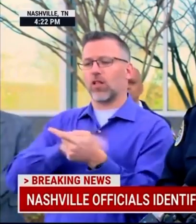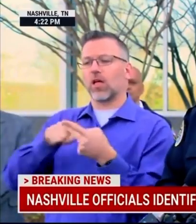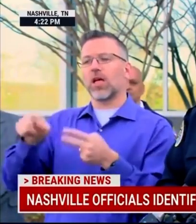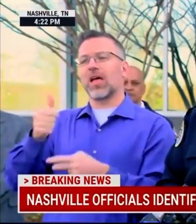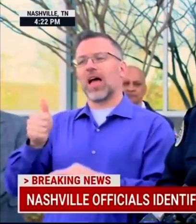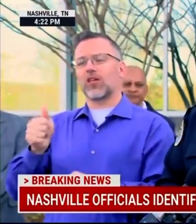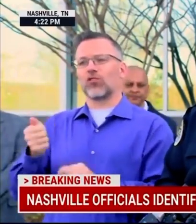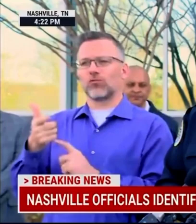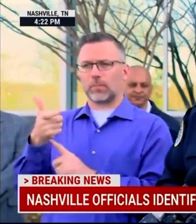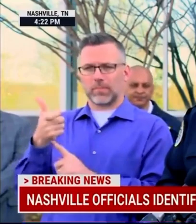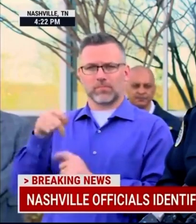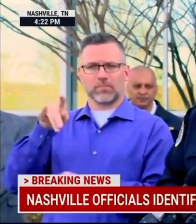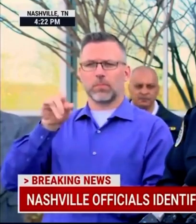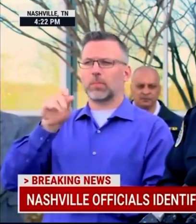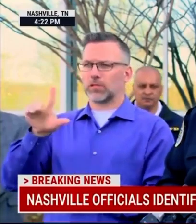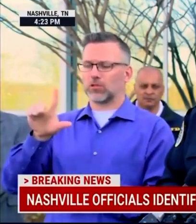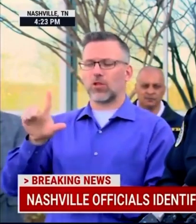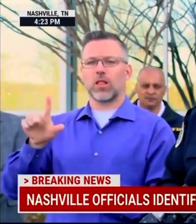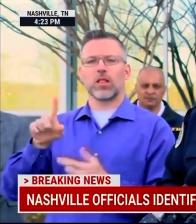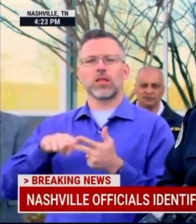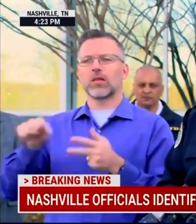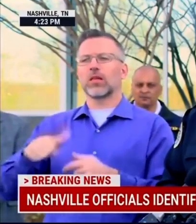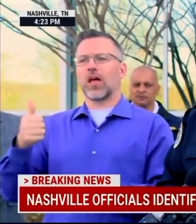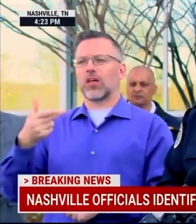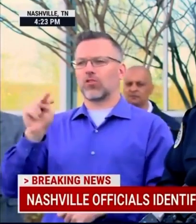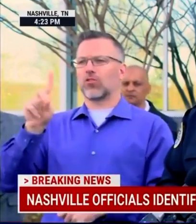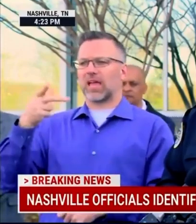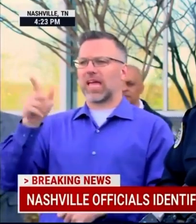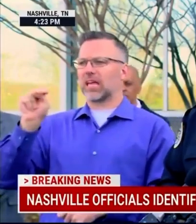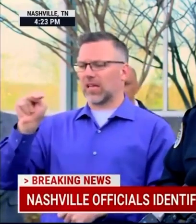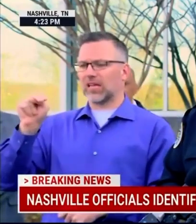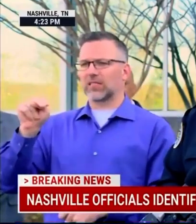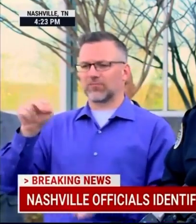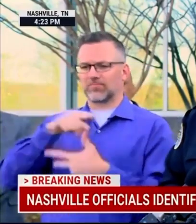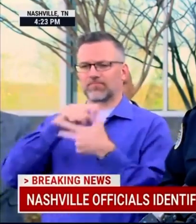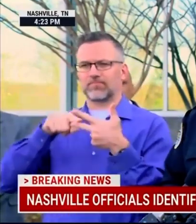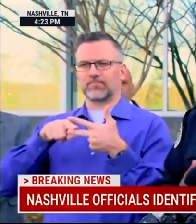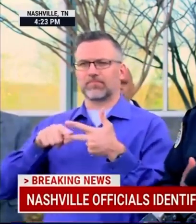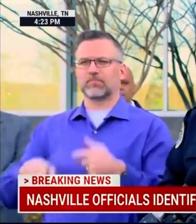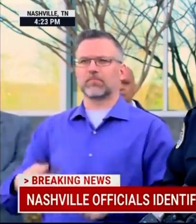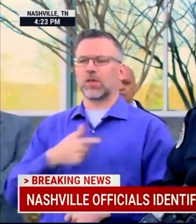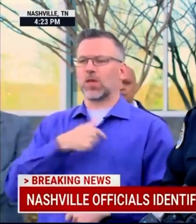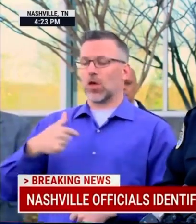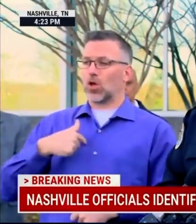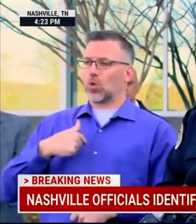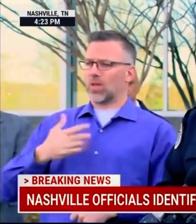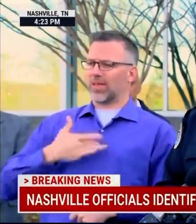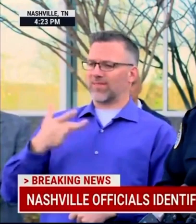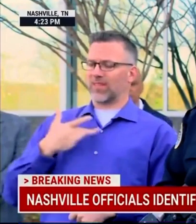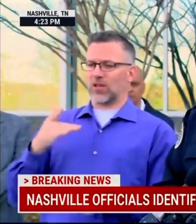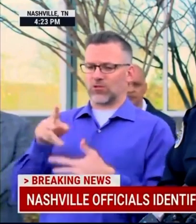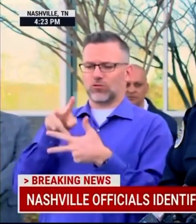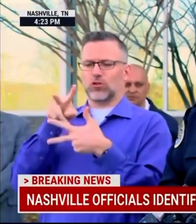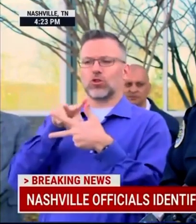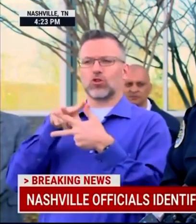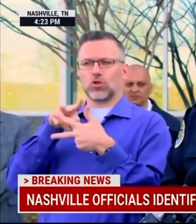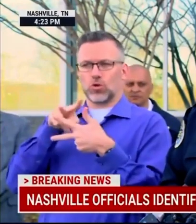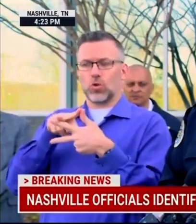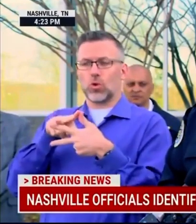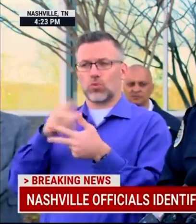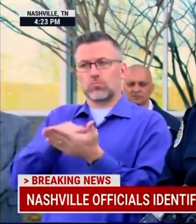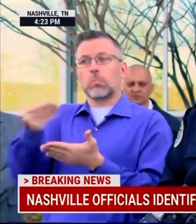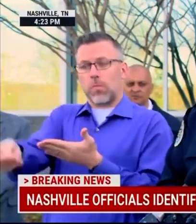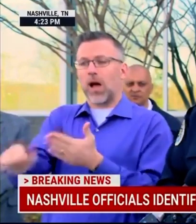AR-style pistol, and the other was a handgun. We believe two of those may have been obtained